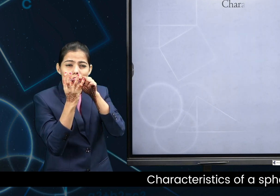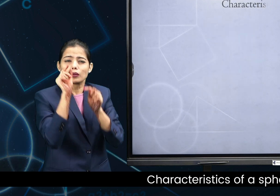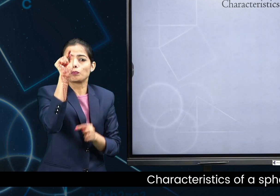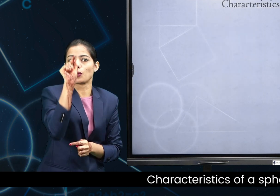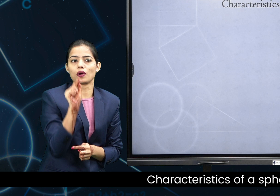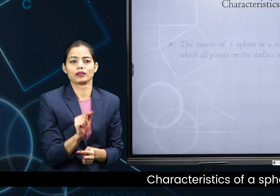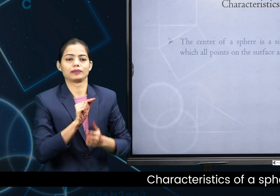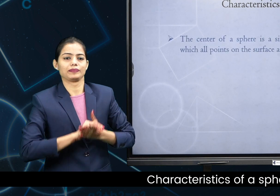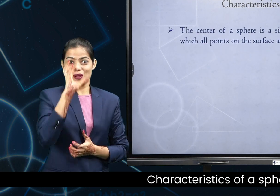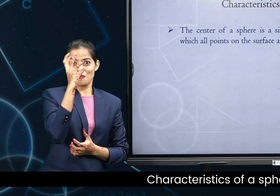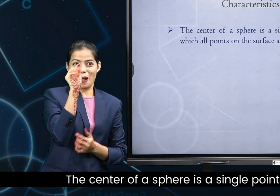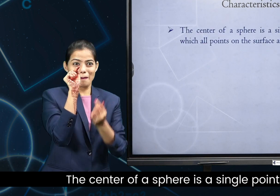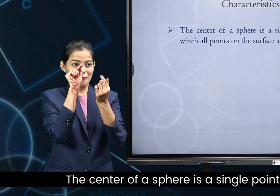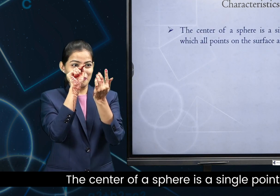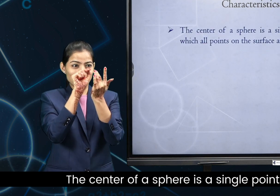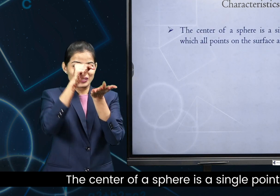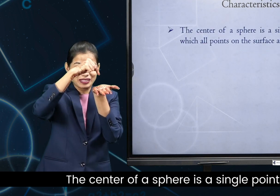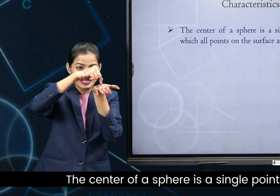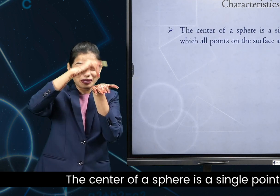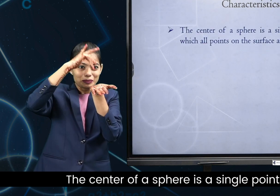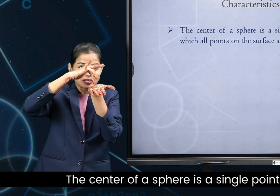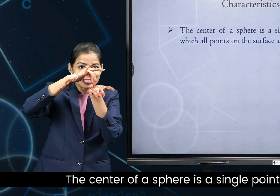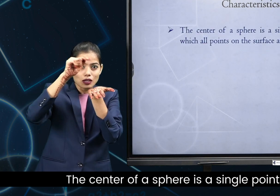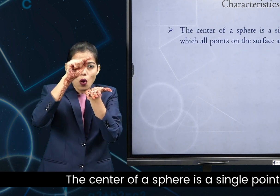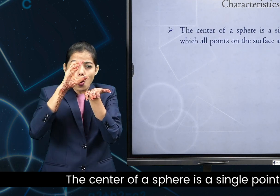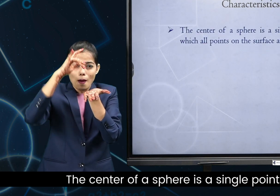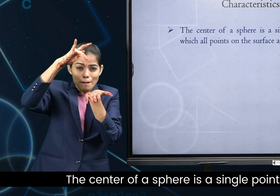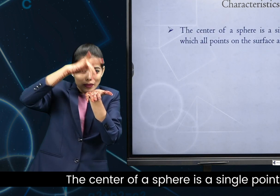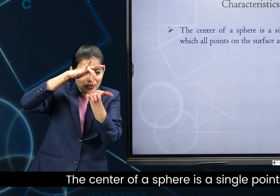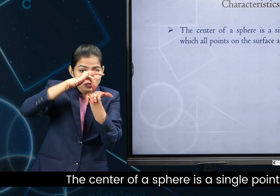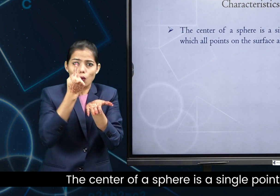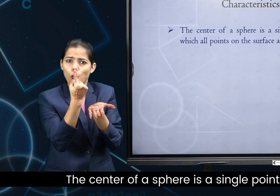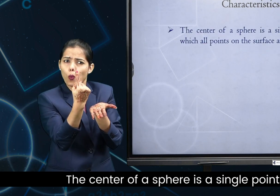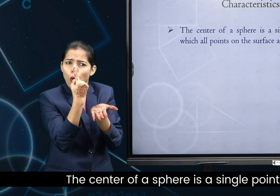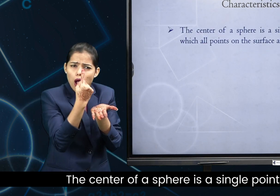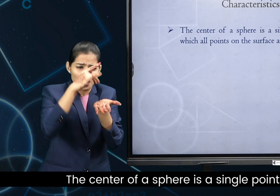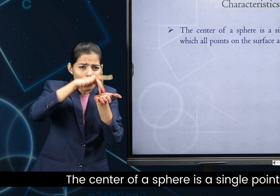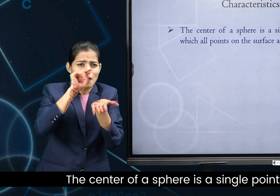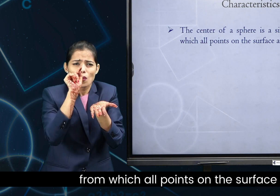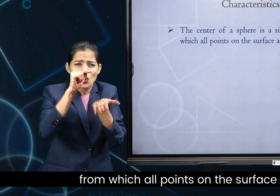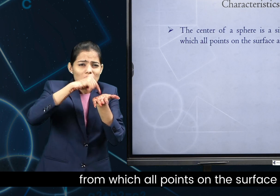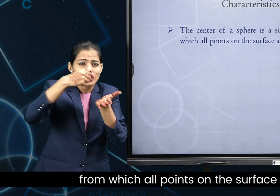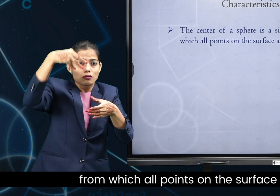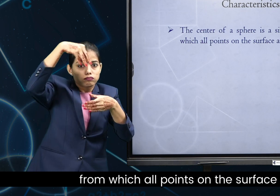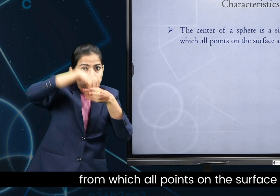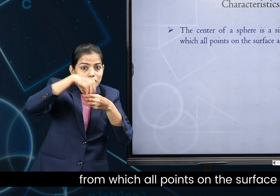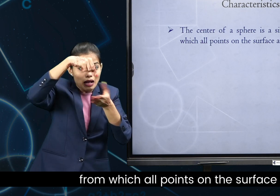Characteristics of a sphere. The center of a sphere is a single point inside the sphere from which all